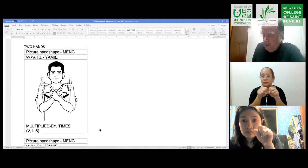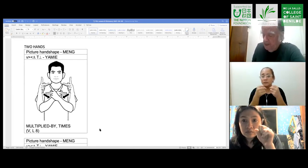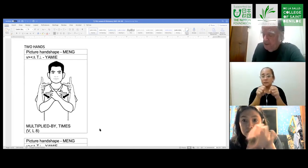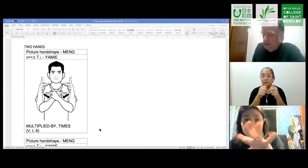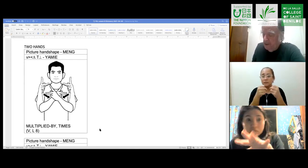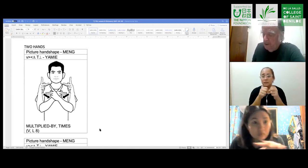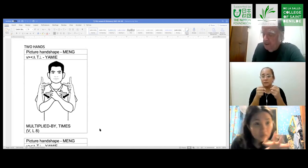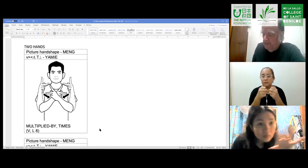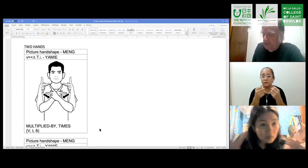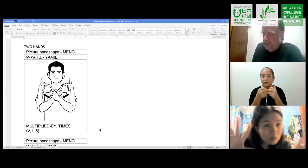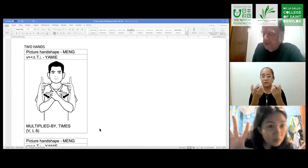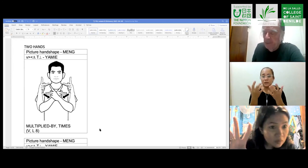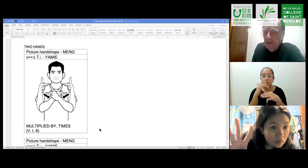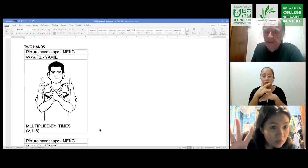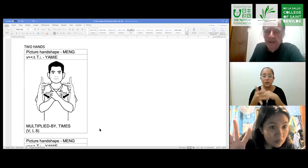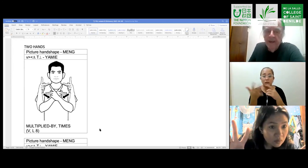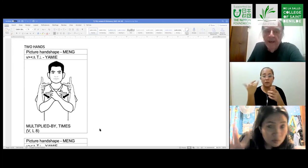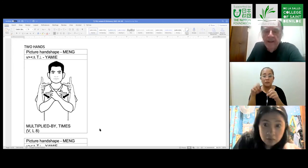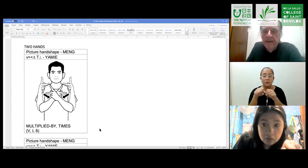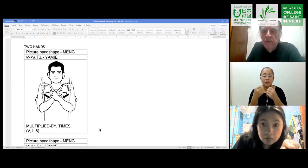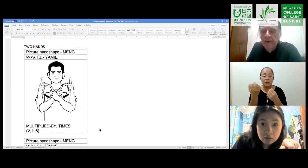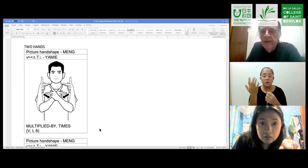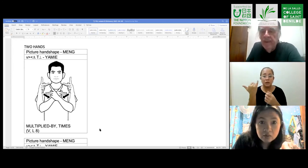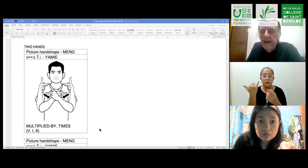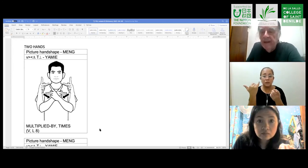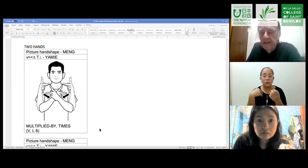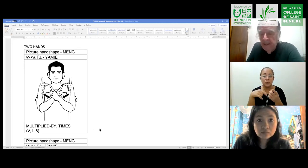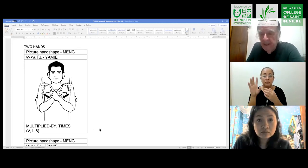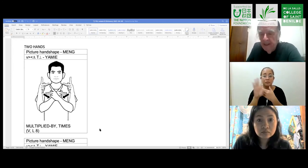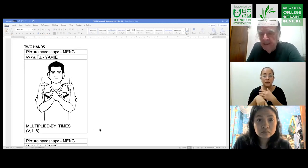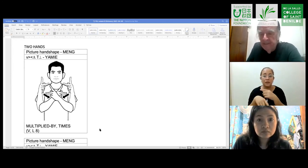It's a little early, but we'll take a break. And then when we come back,